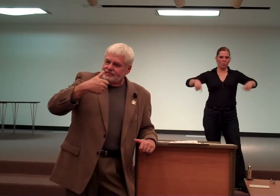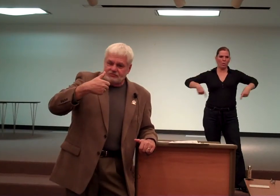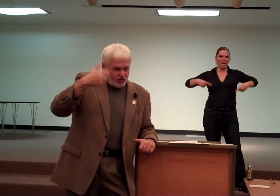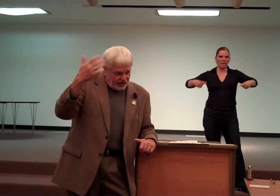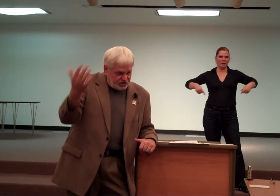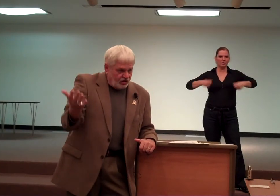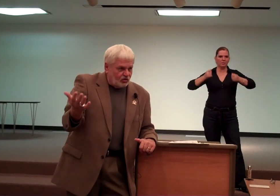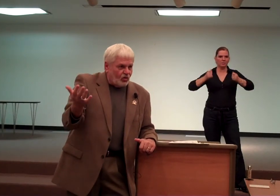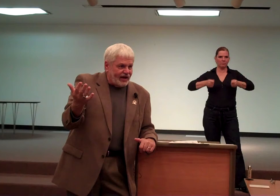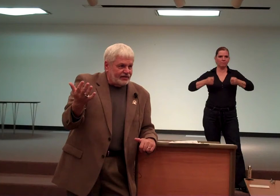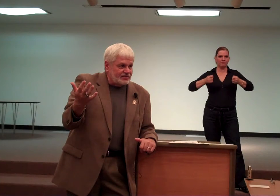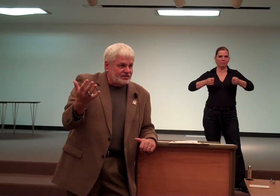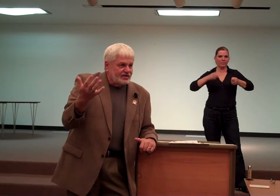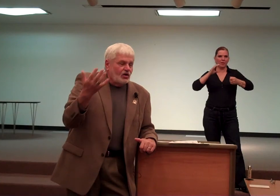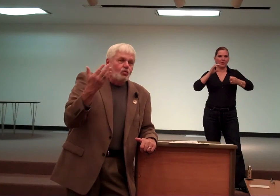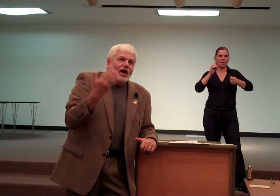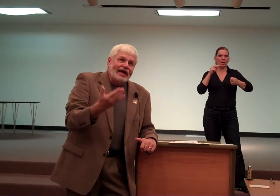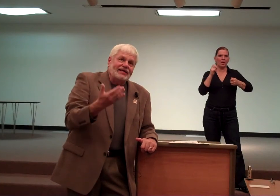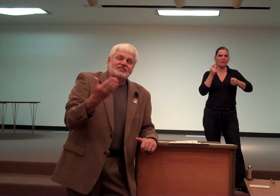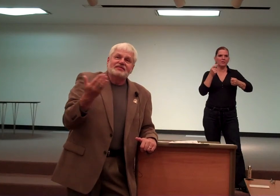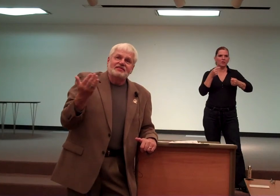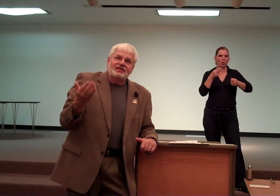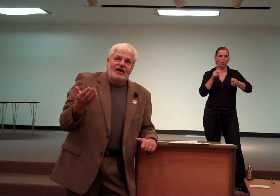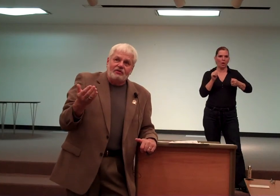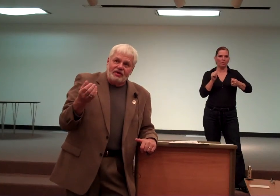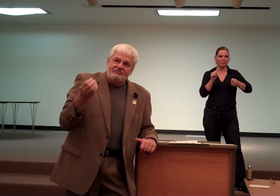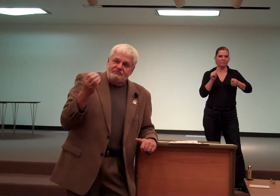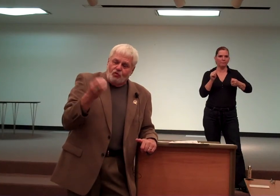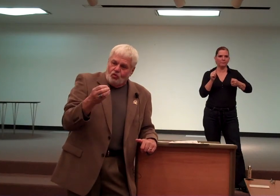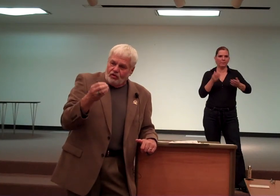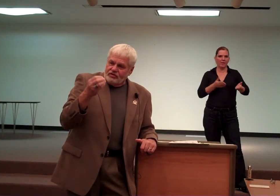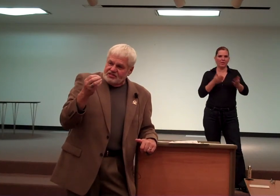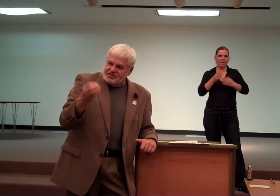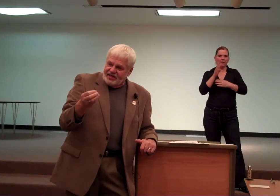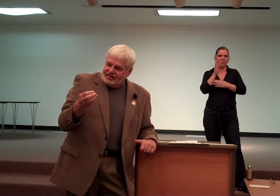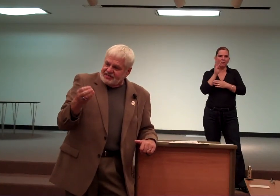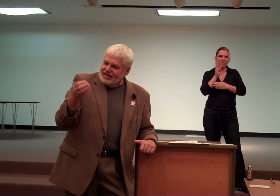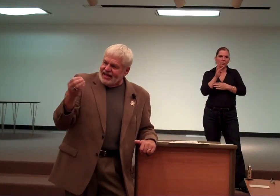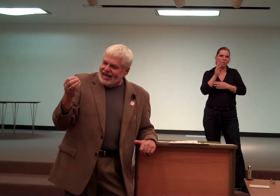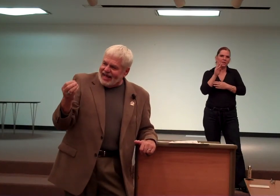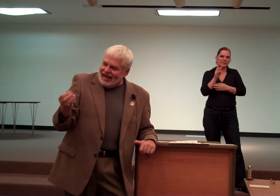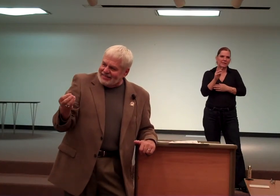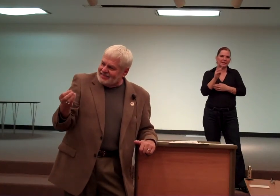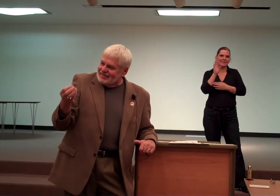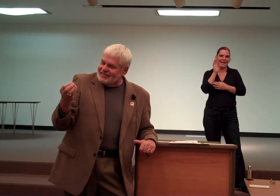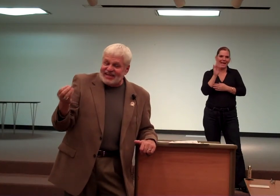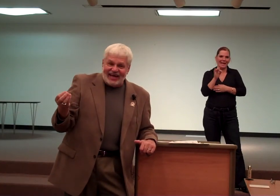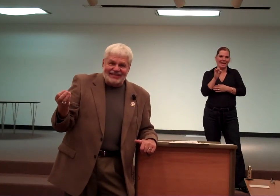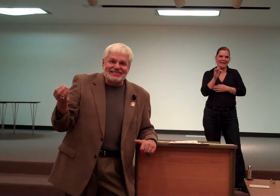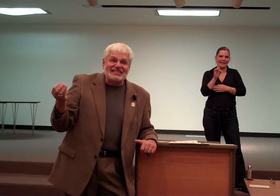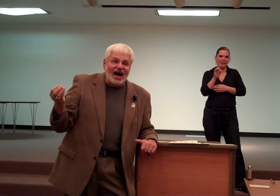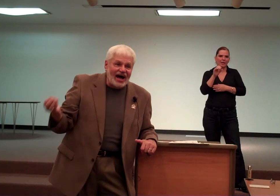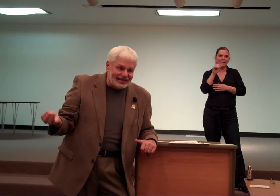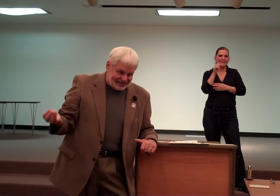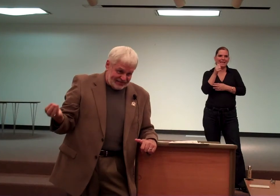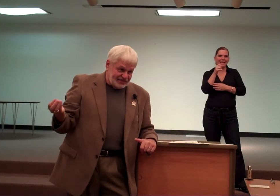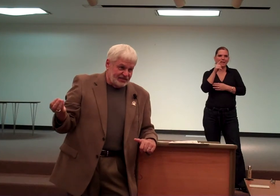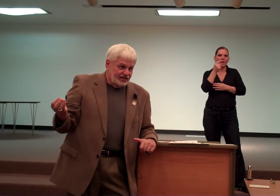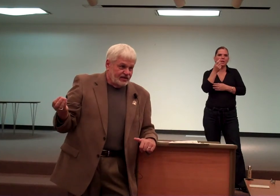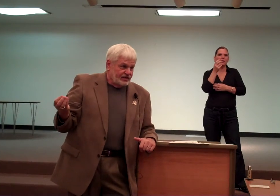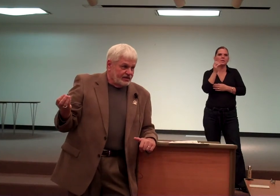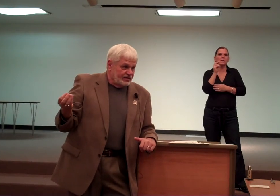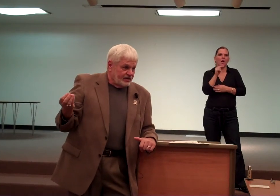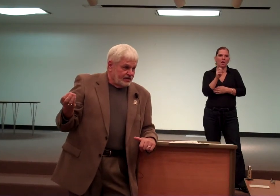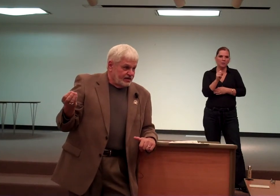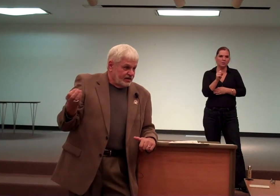wagons, Conestoga wagons, wagons that carry 4, 6, 8, 10